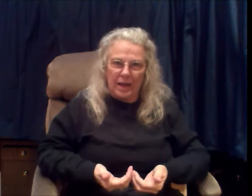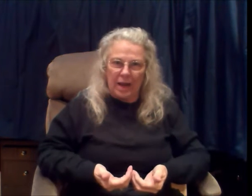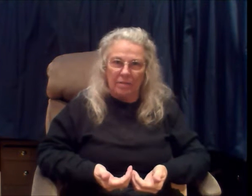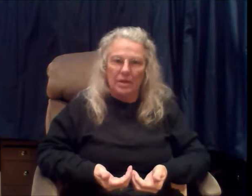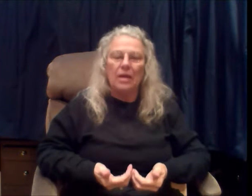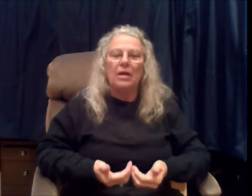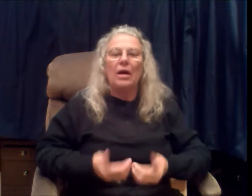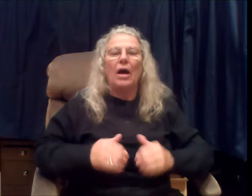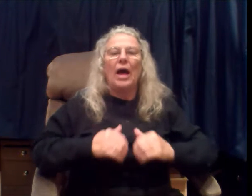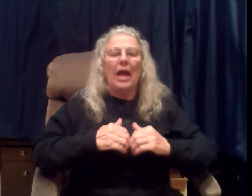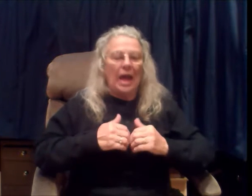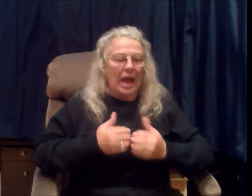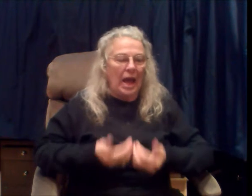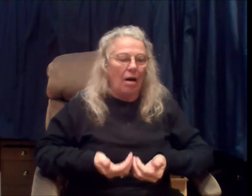down. How.